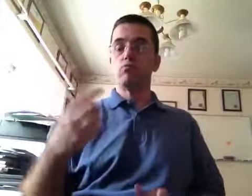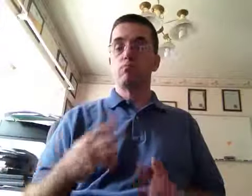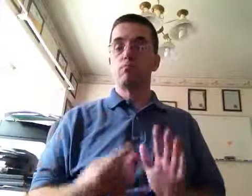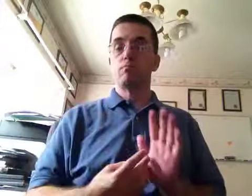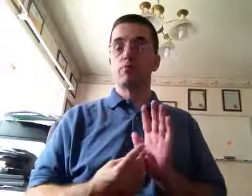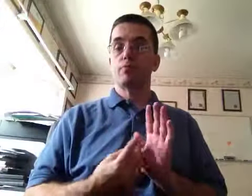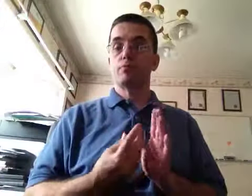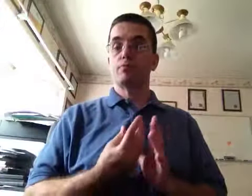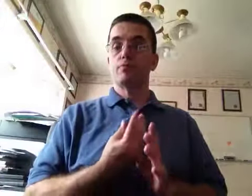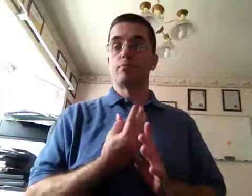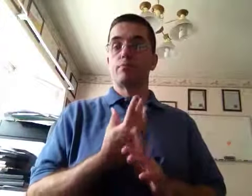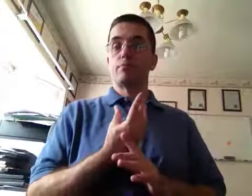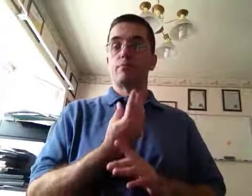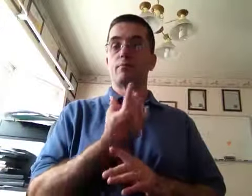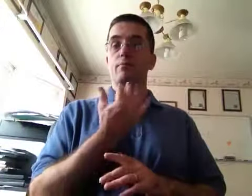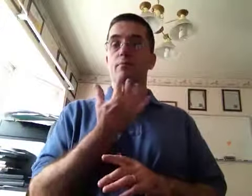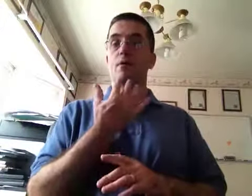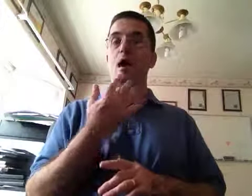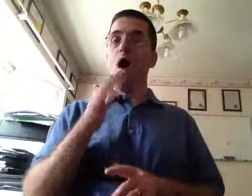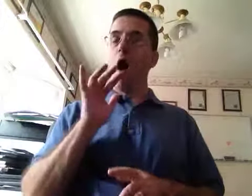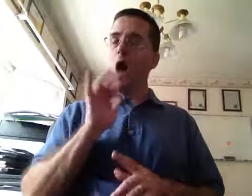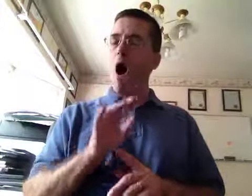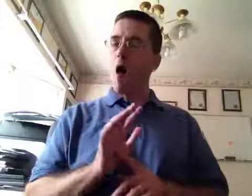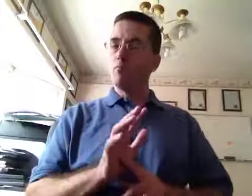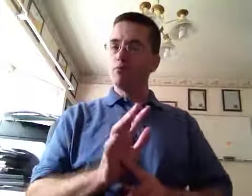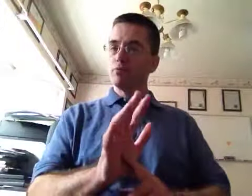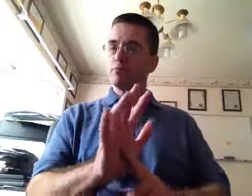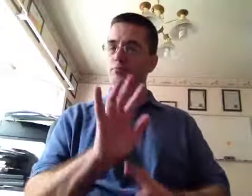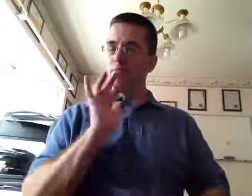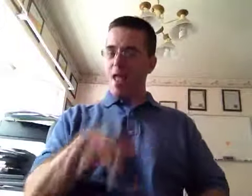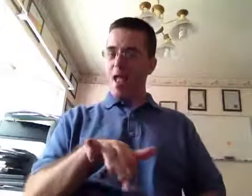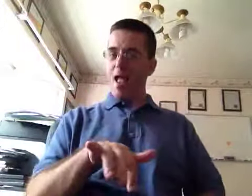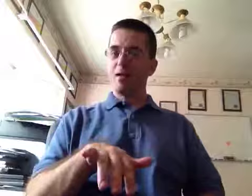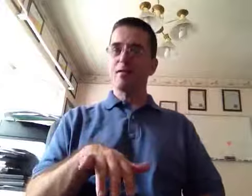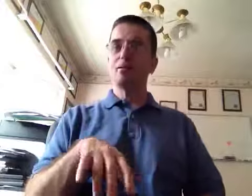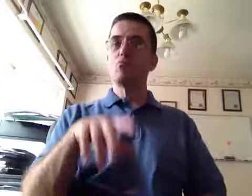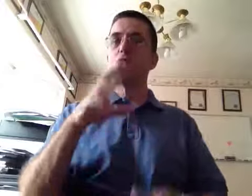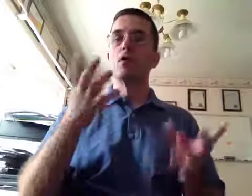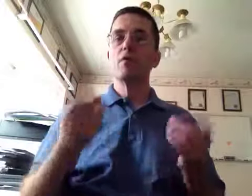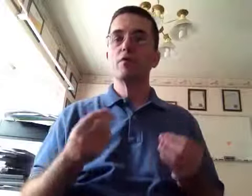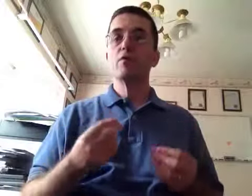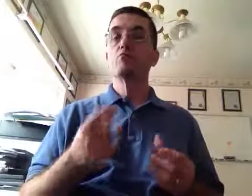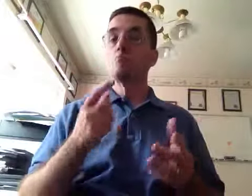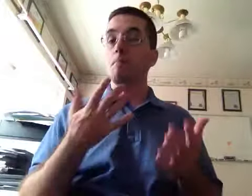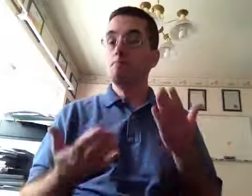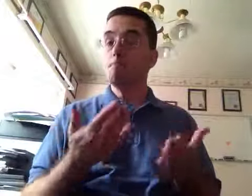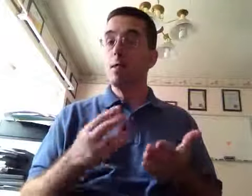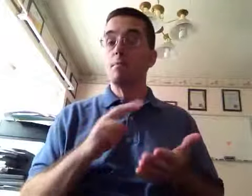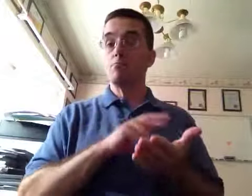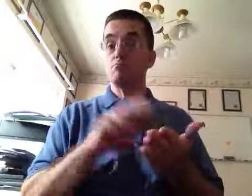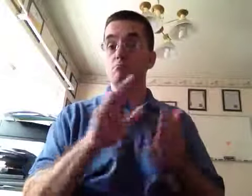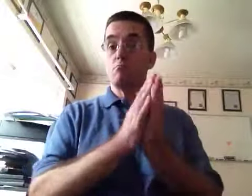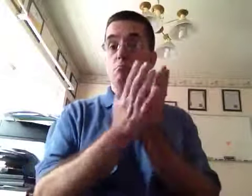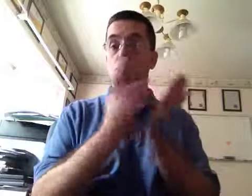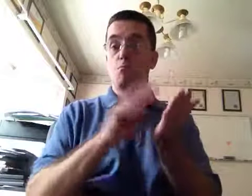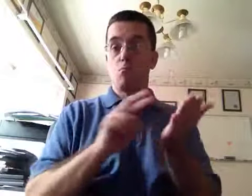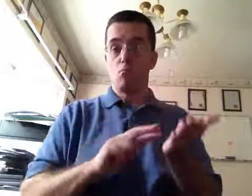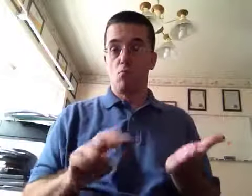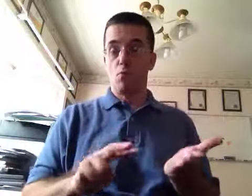that? Well, you got to read, don't you? You have to read some books. Let me give you a couple to get immediately.